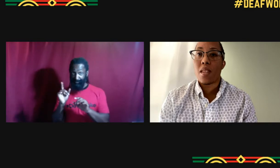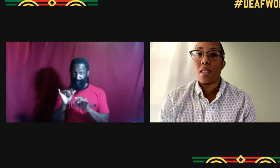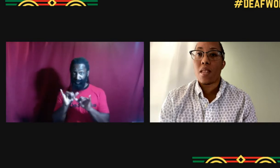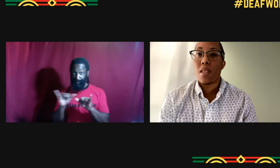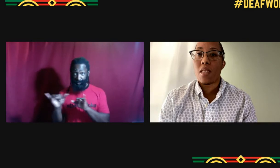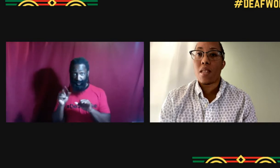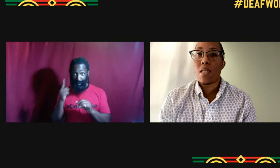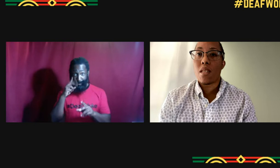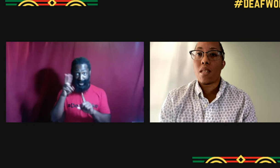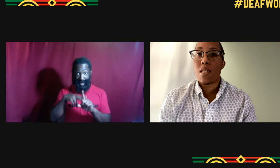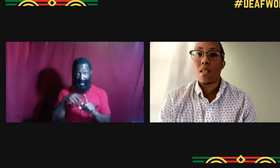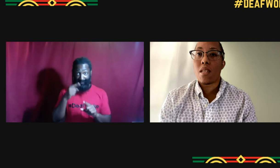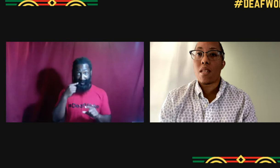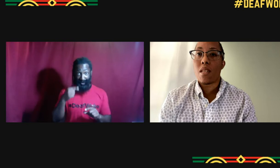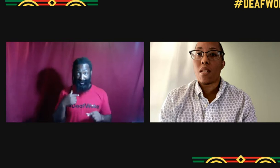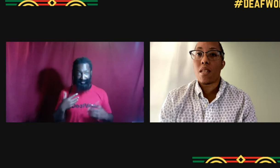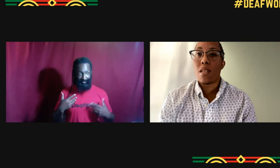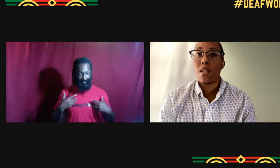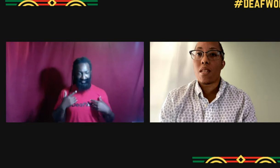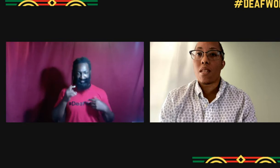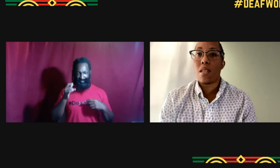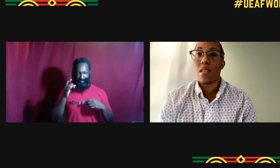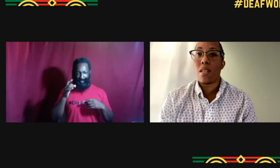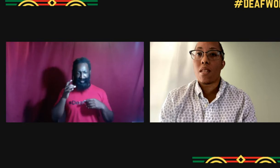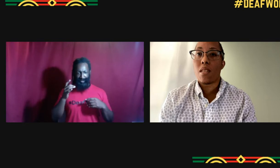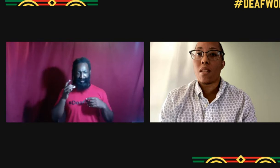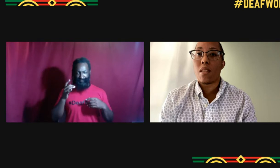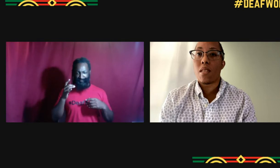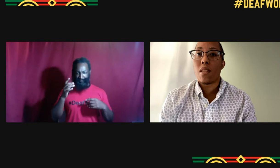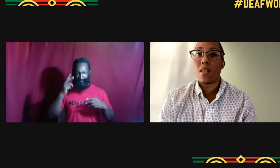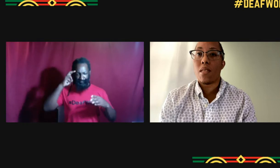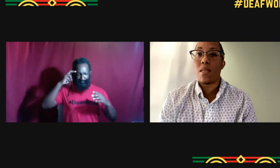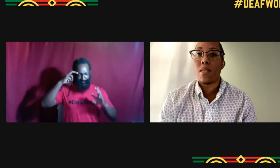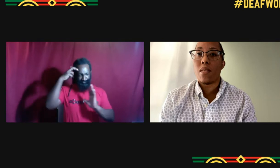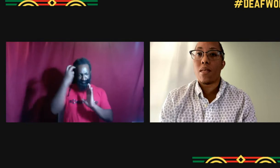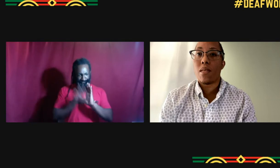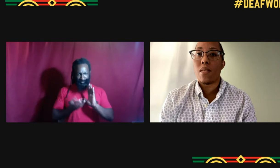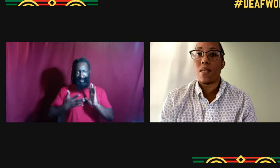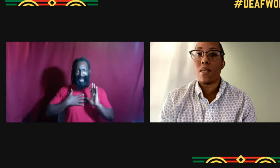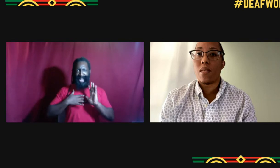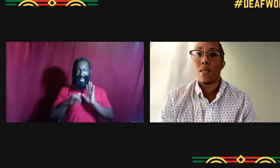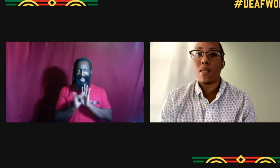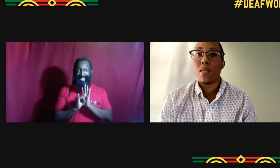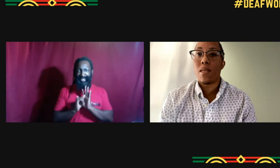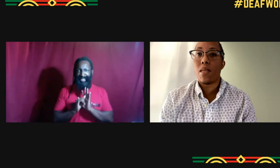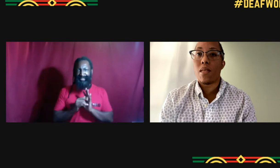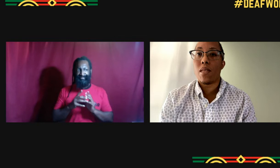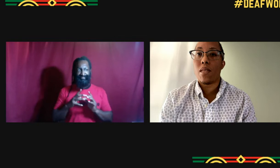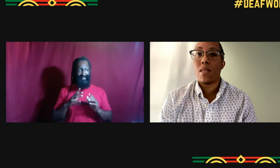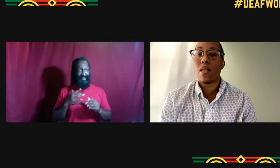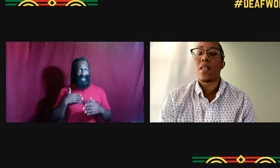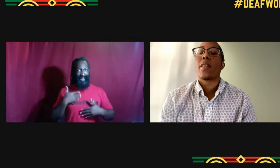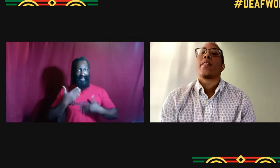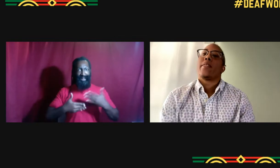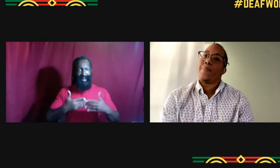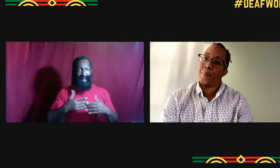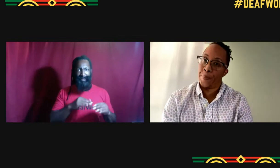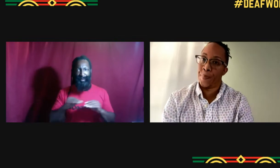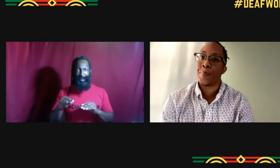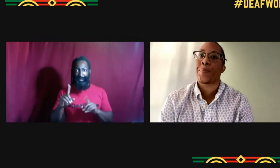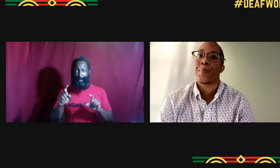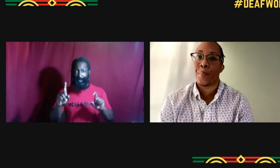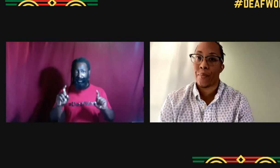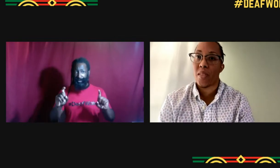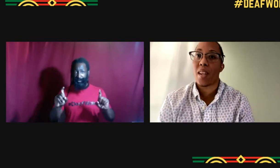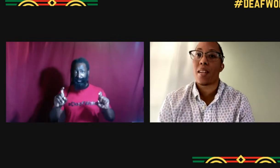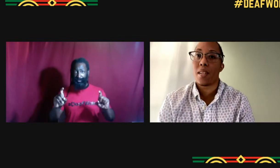Now you'd mentioned a meditation. Does that apply? does that apply to, you